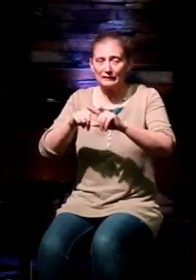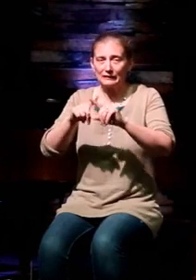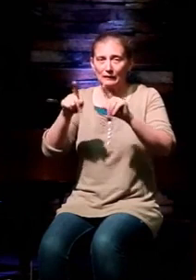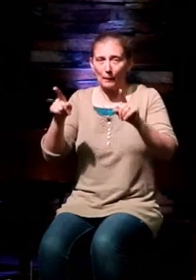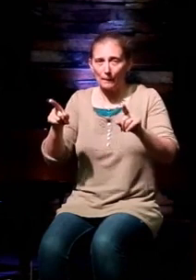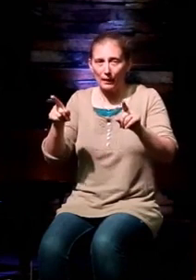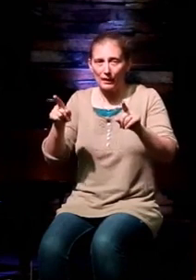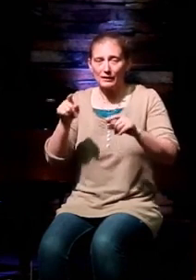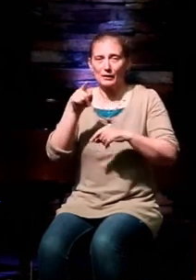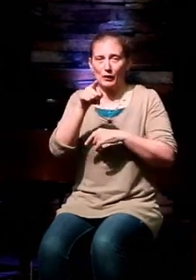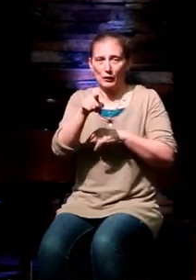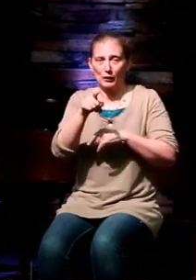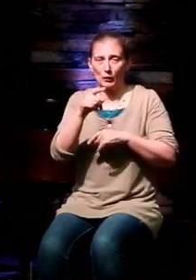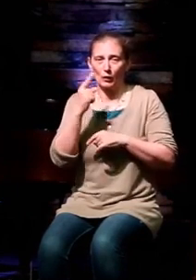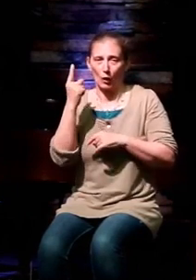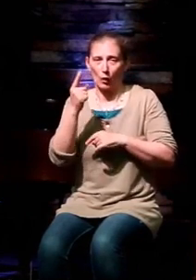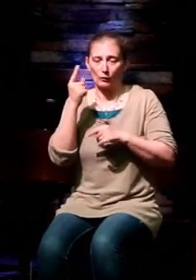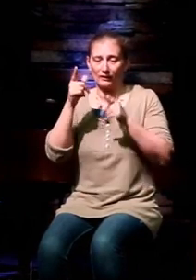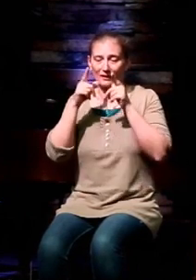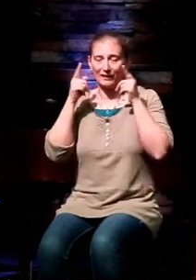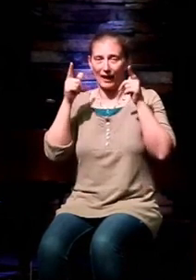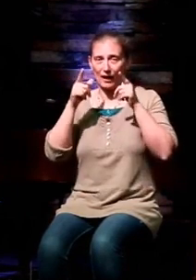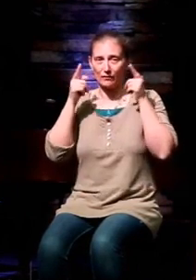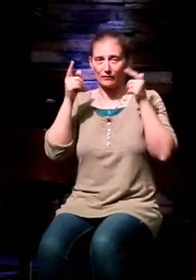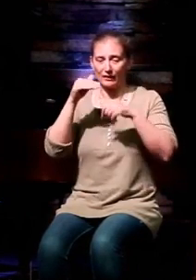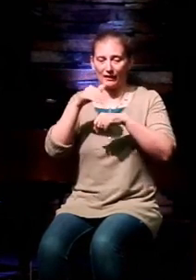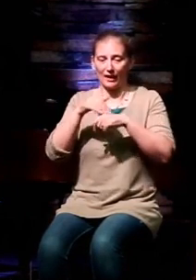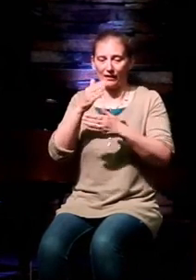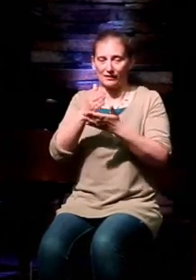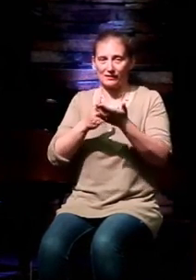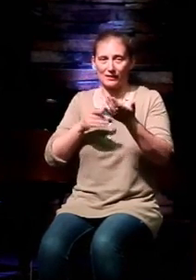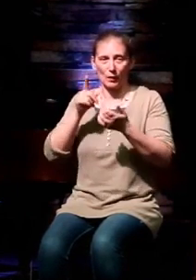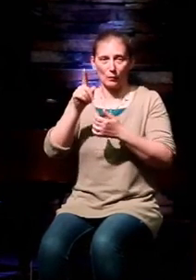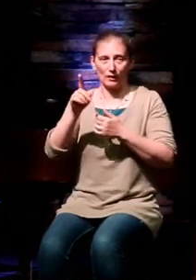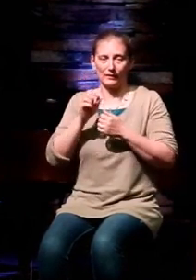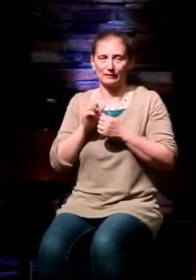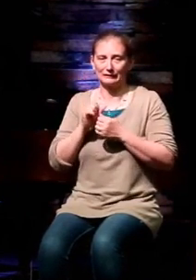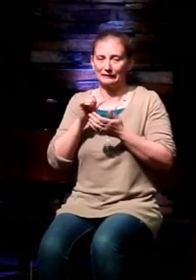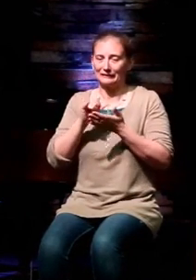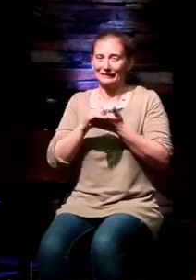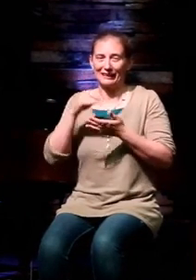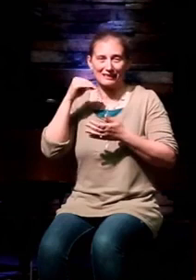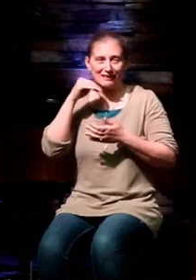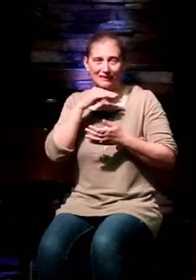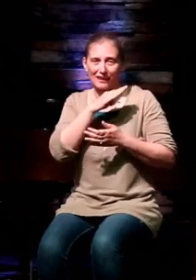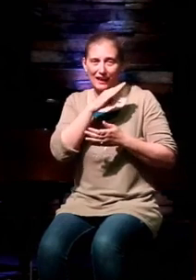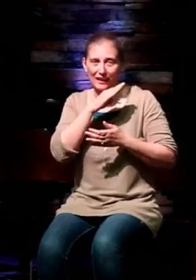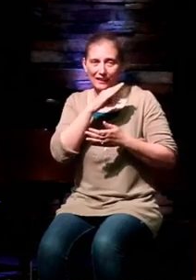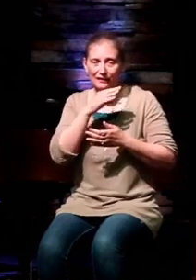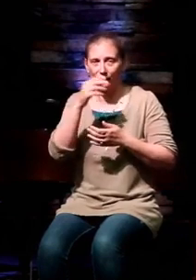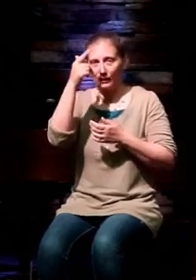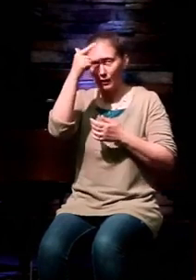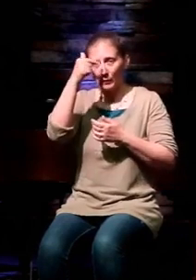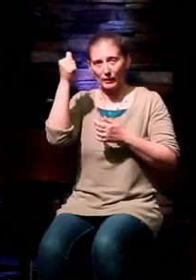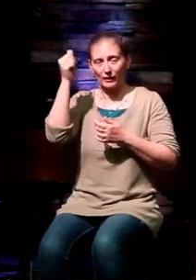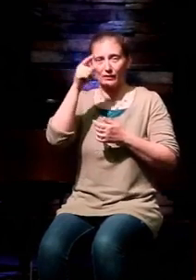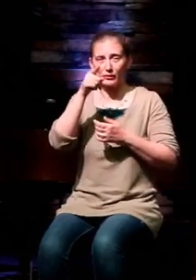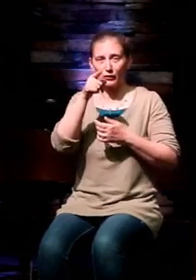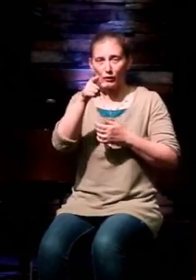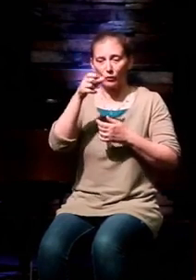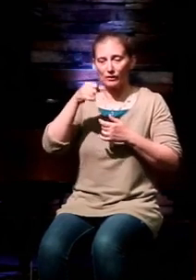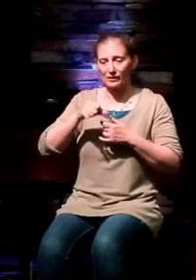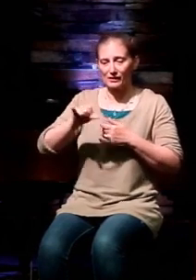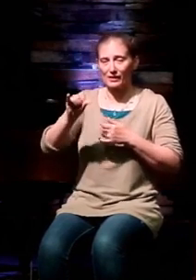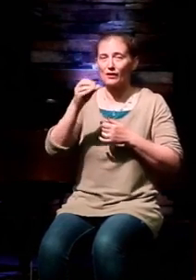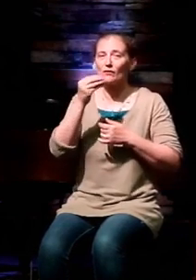I'm not gossiping. I'm not really entering in. Well, you're lying to yourself because what you're doing is you're feeding your flesh. You're feeding